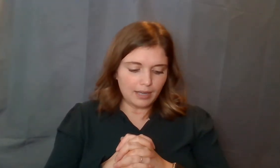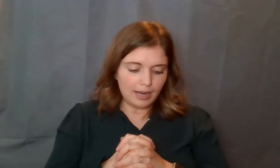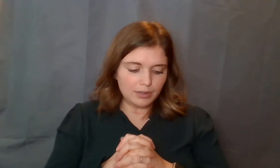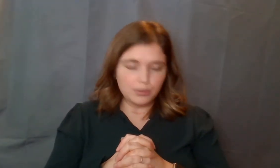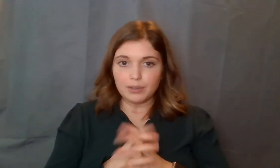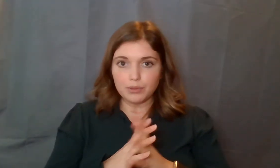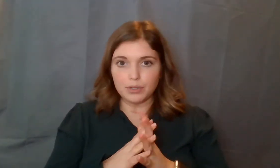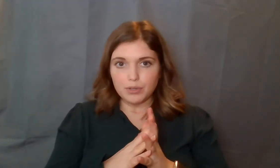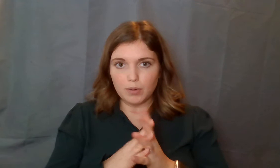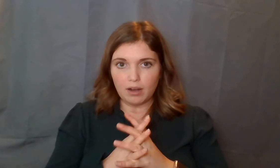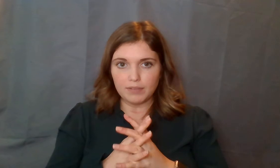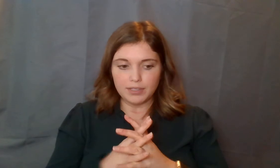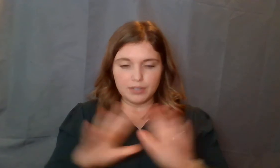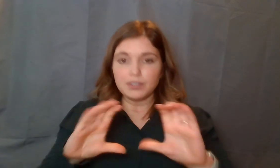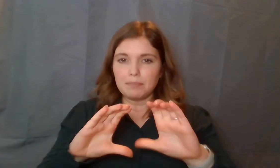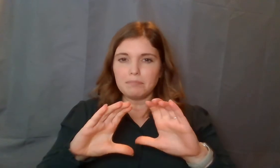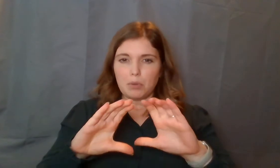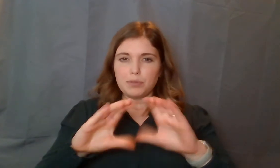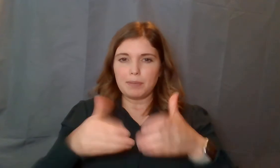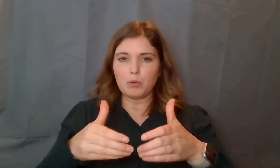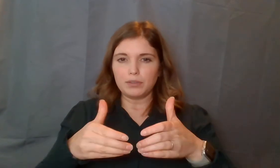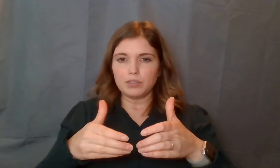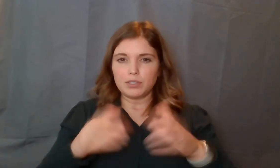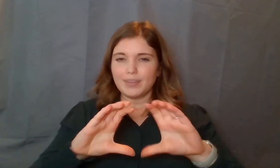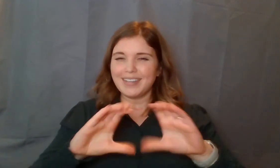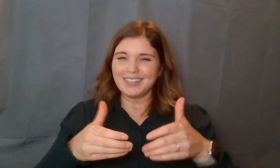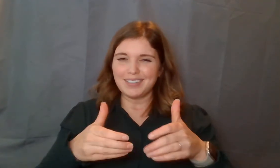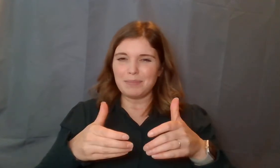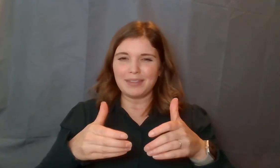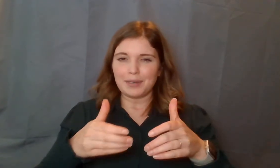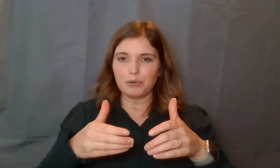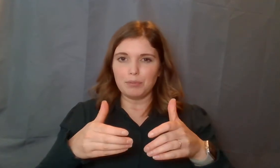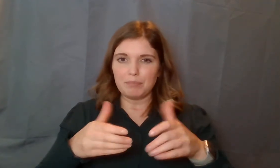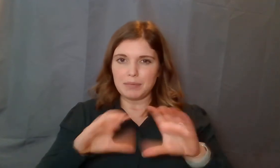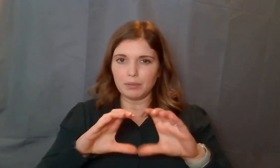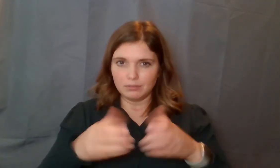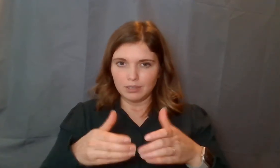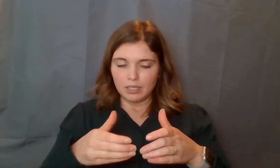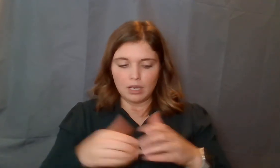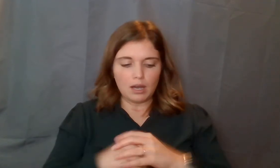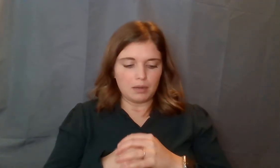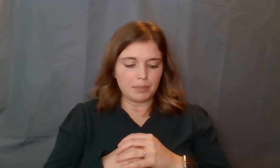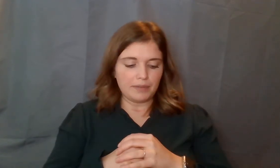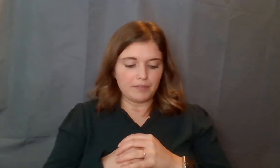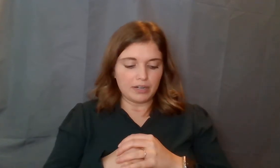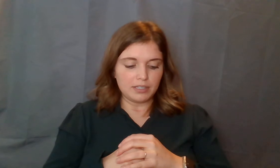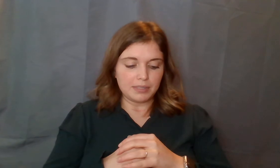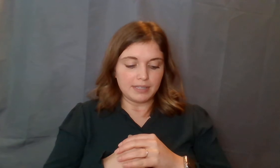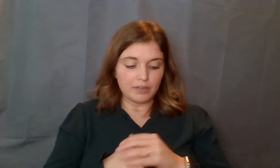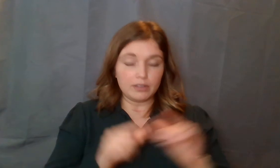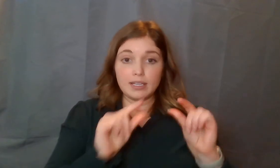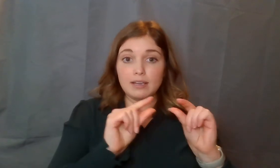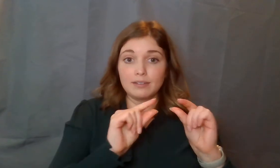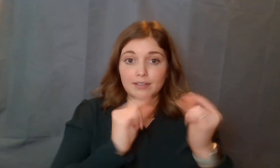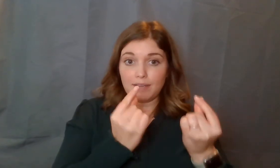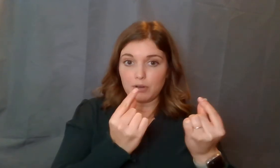I do see those used quite often still. Most people will just do this to mean like a group of people. But very specifically, if